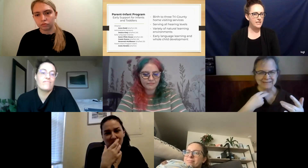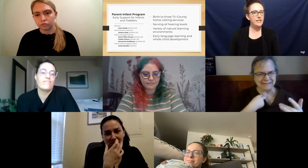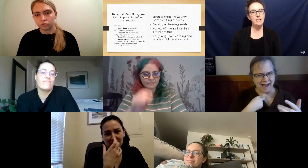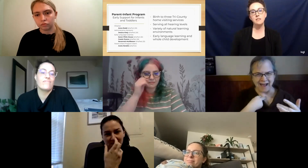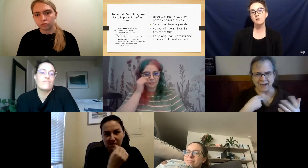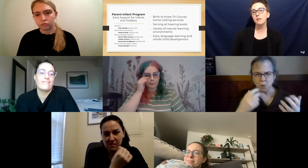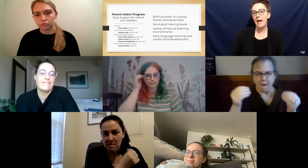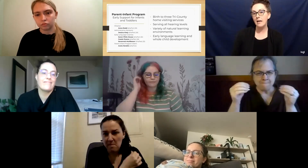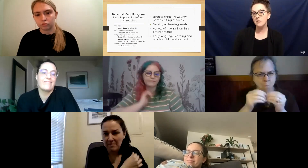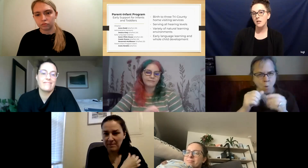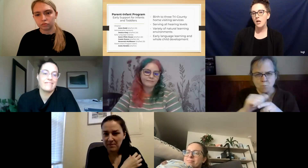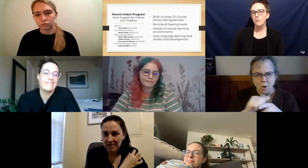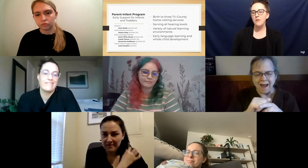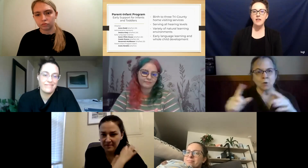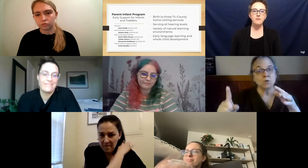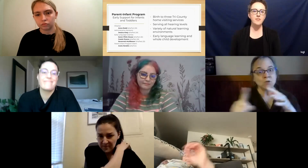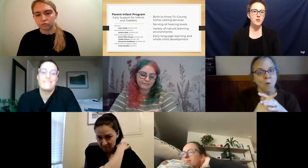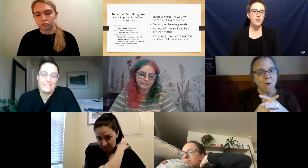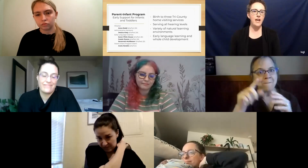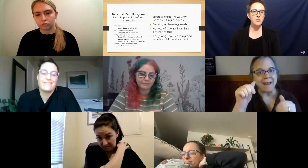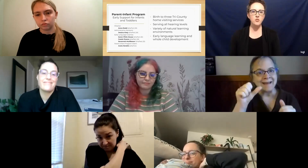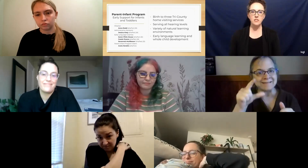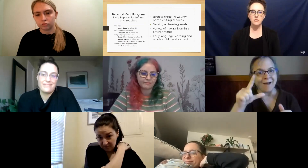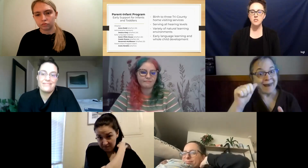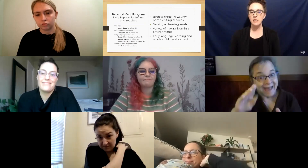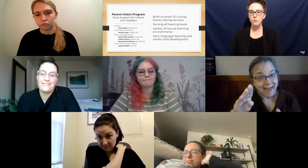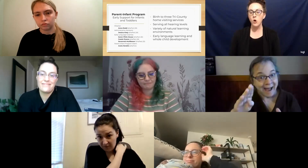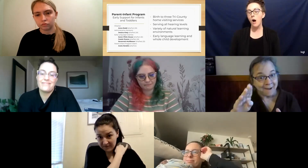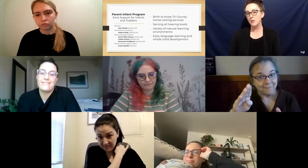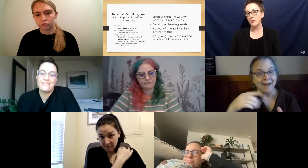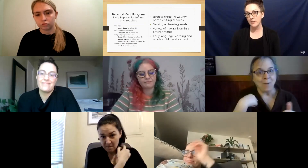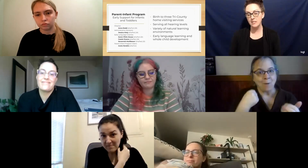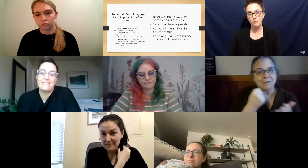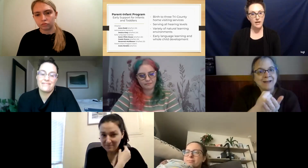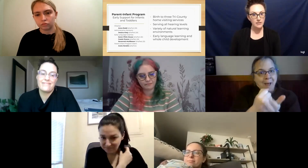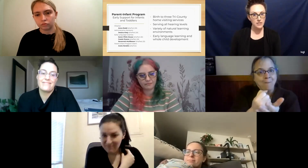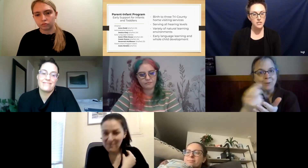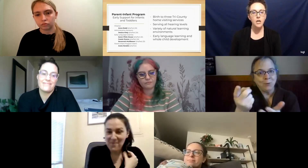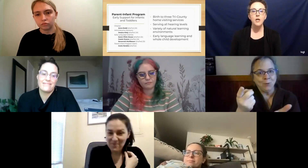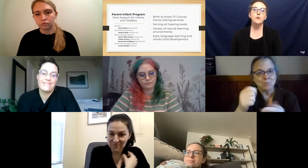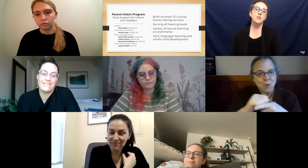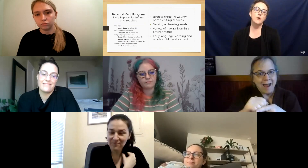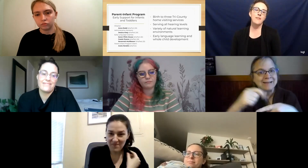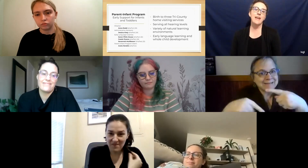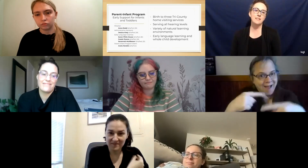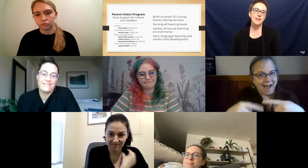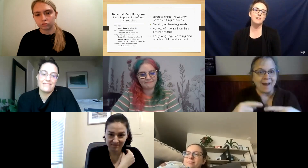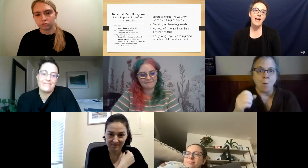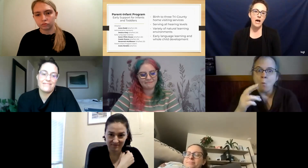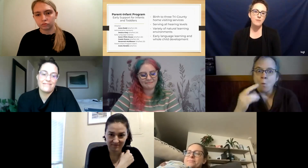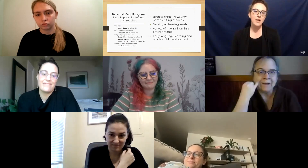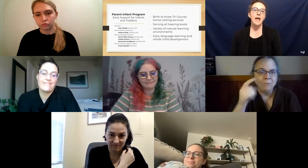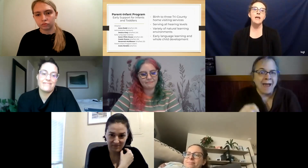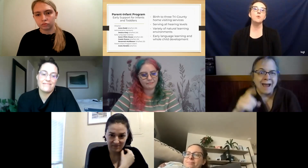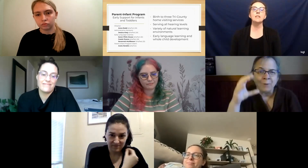ever taken an ASL class, but then feel that you just need more opportunities to practice, you can join the ASL